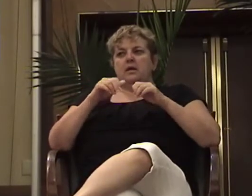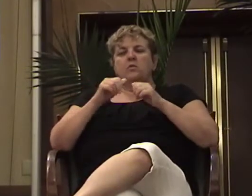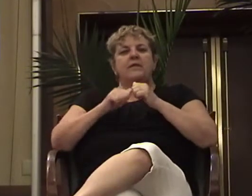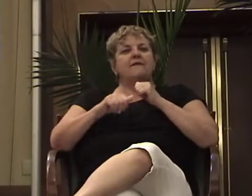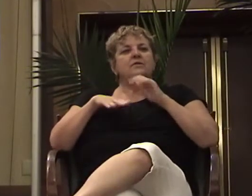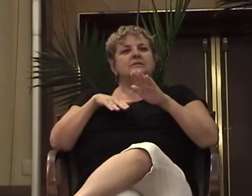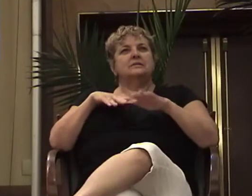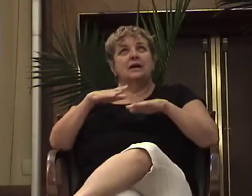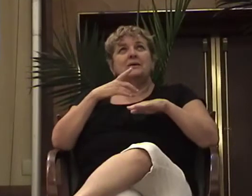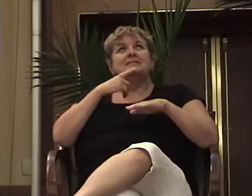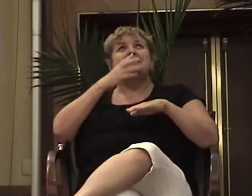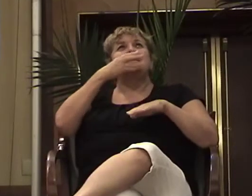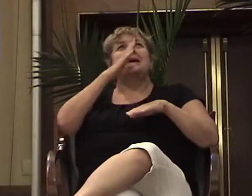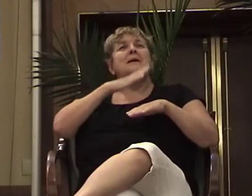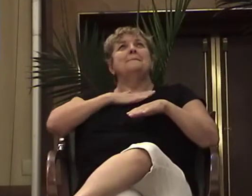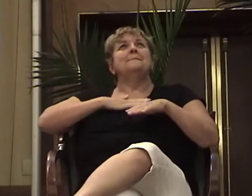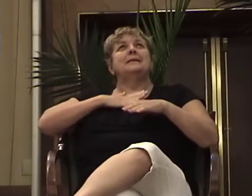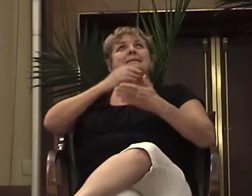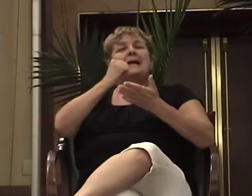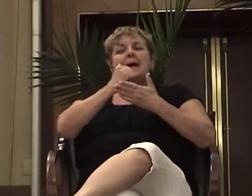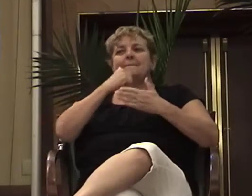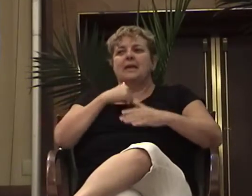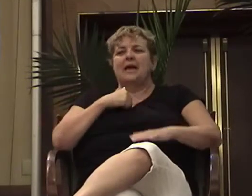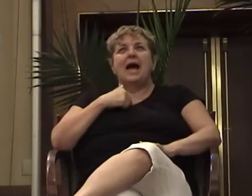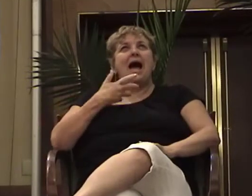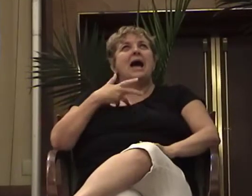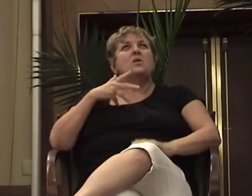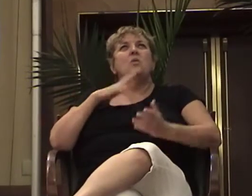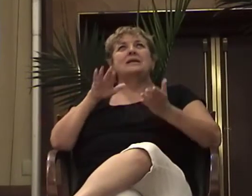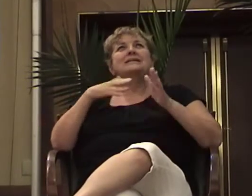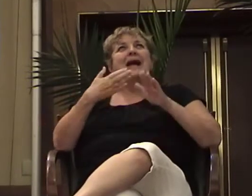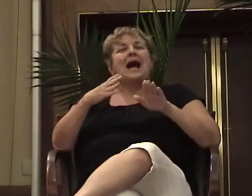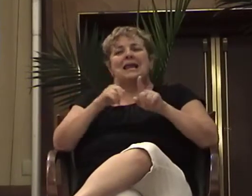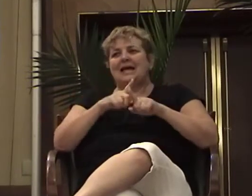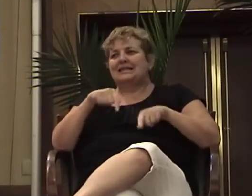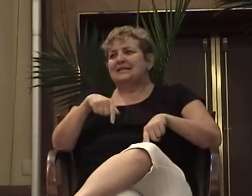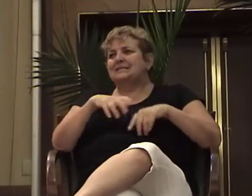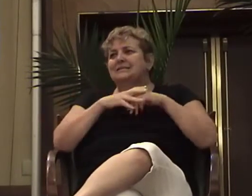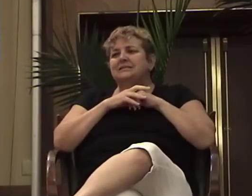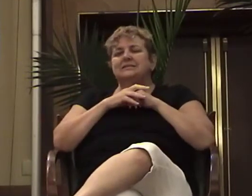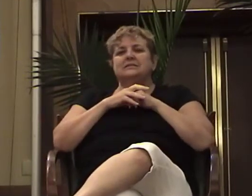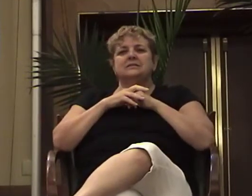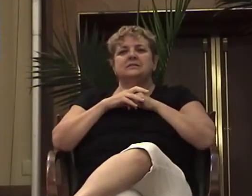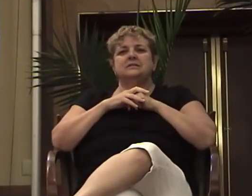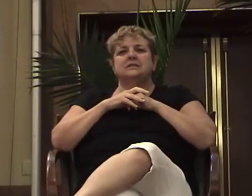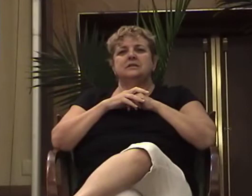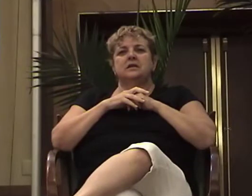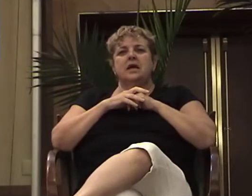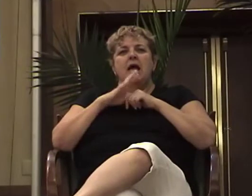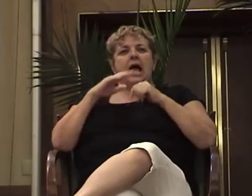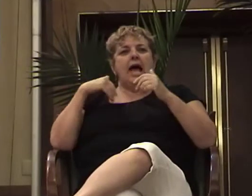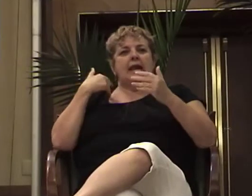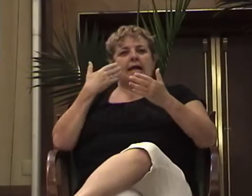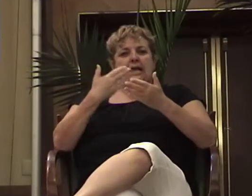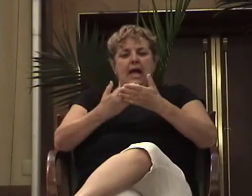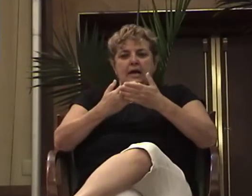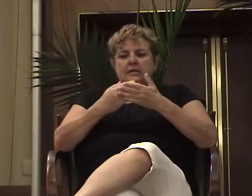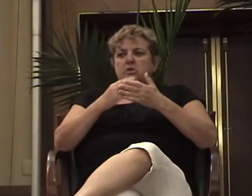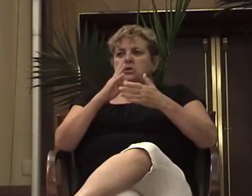me. I don't want to die like this. And I get down to that boarding house, and this is why I'm a believer in the